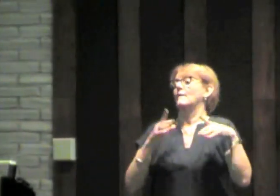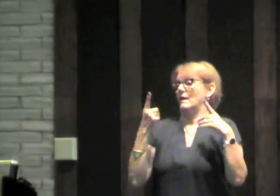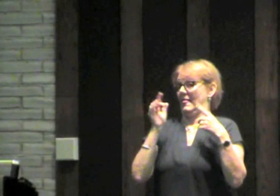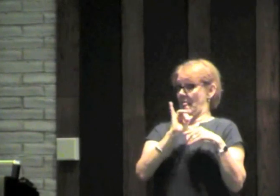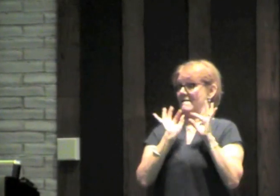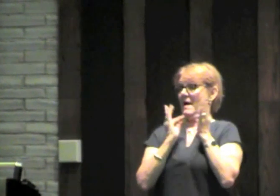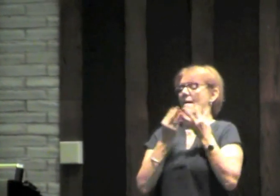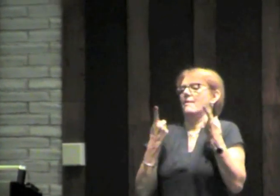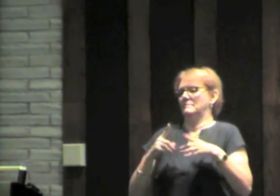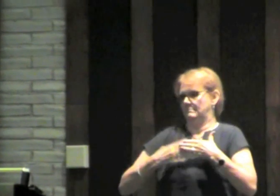upon.